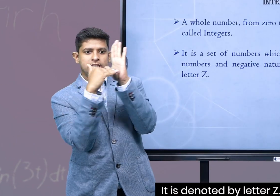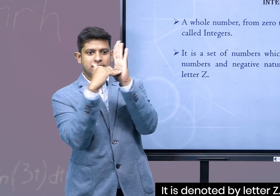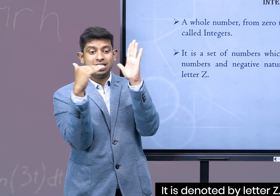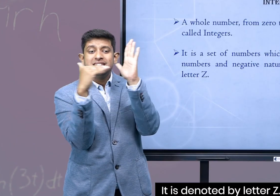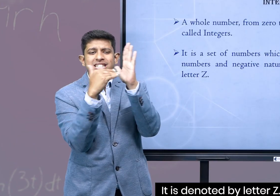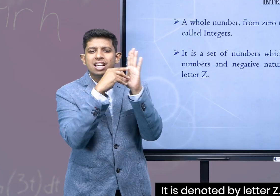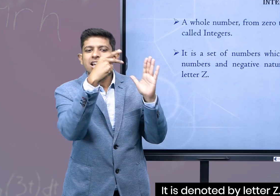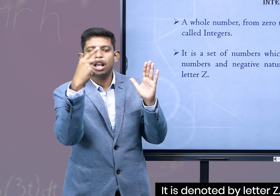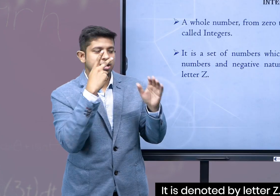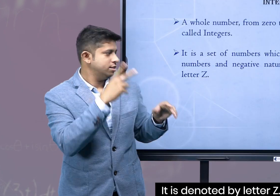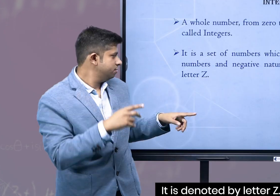by the letter Z.